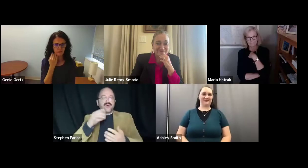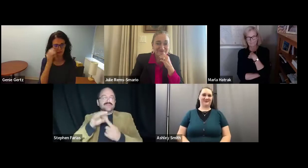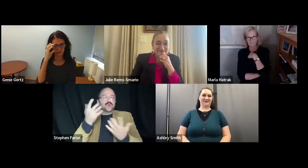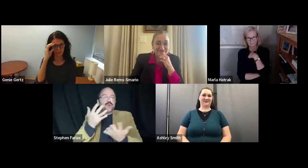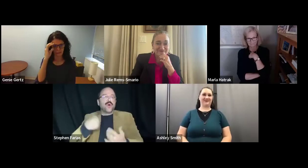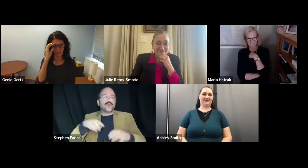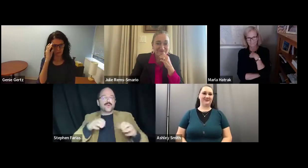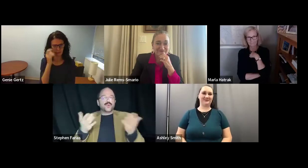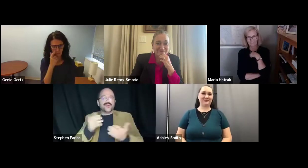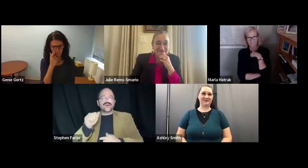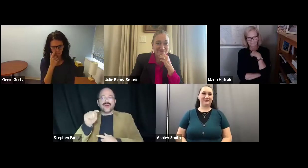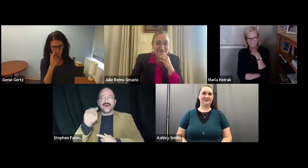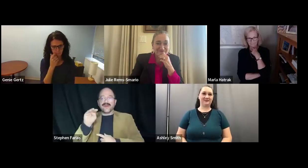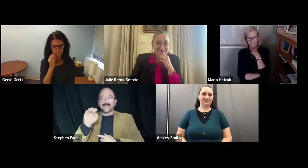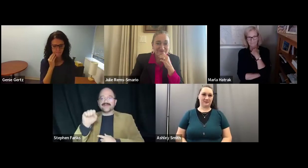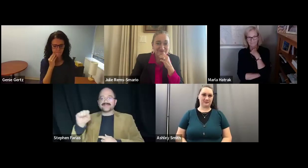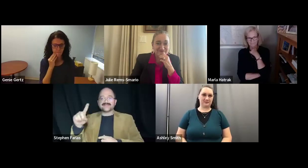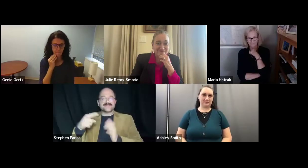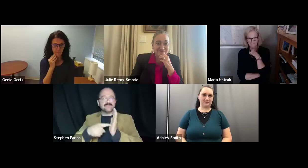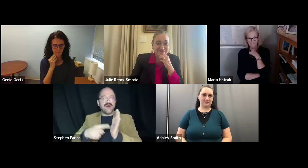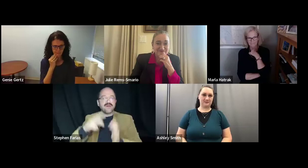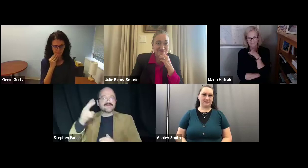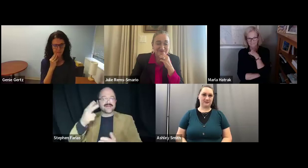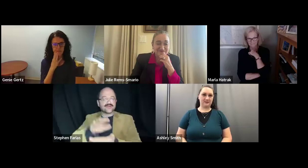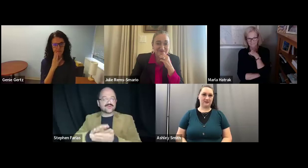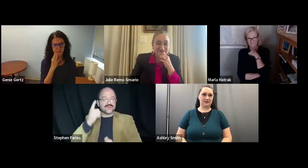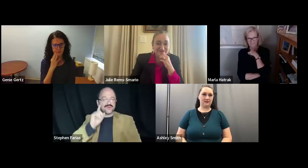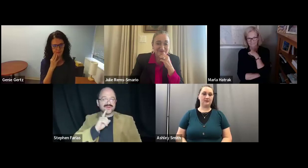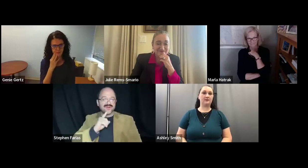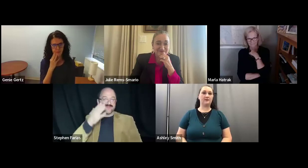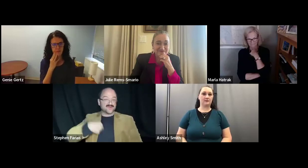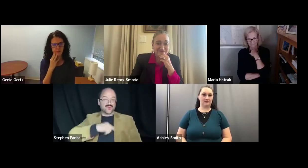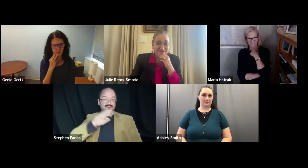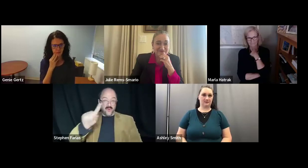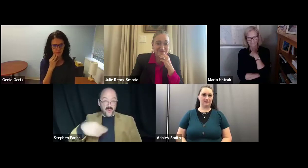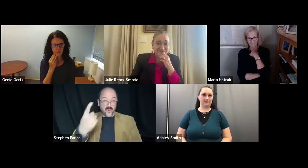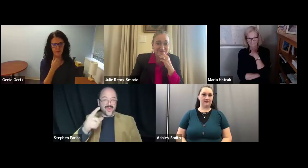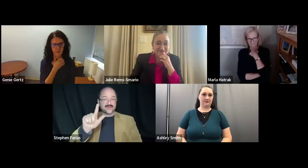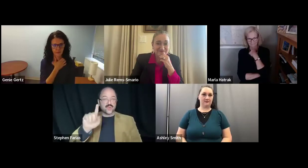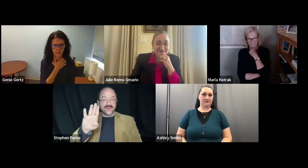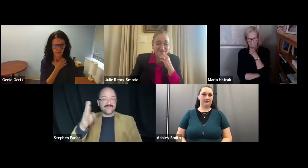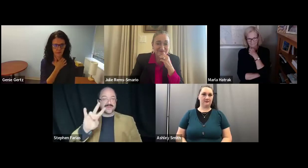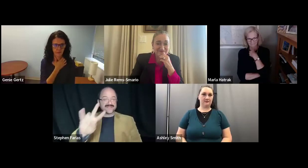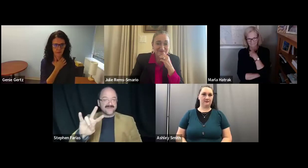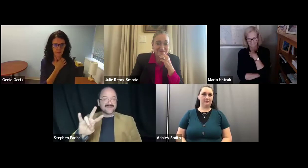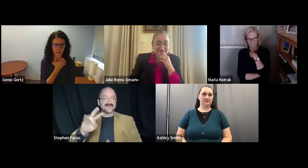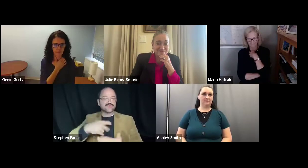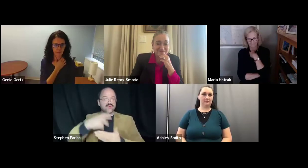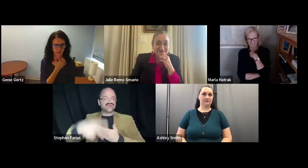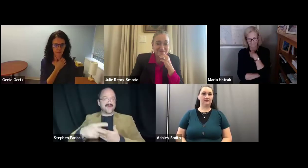immediate thoughts. And so that's where it moves me to think about where we are here at MSSD, which is Model Secondary School for the Deaf. We are the